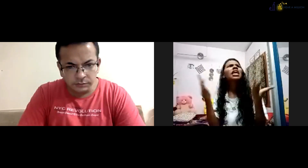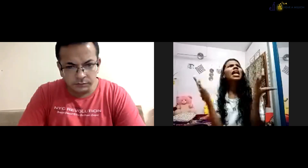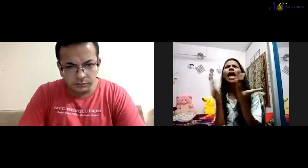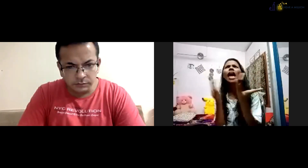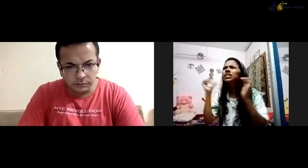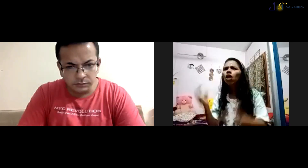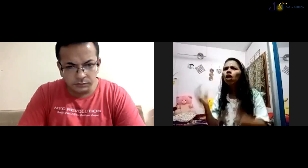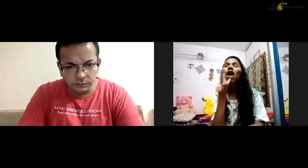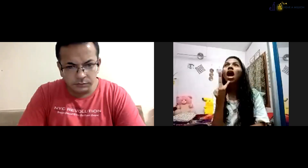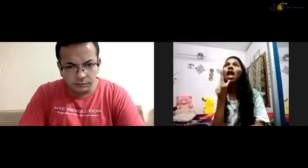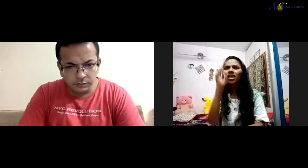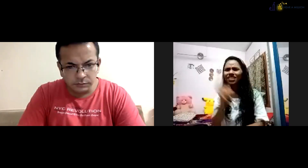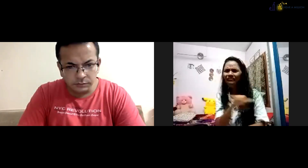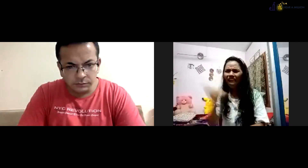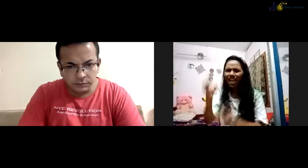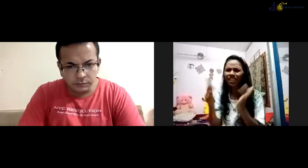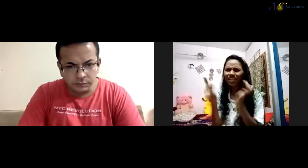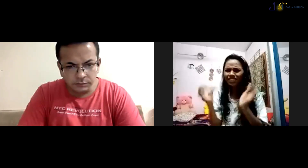uh,